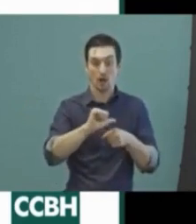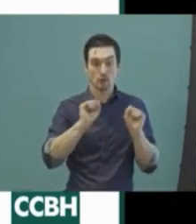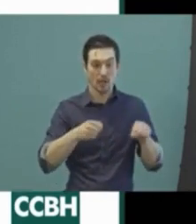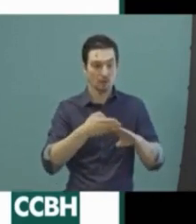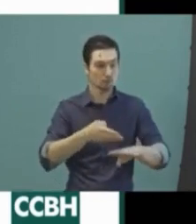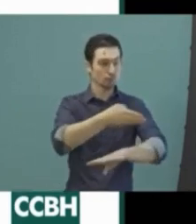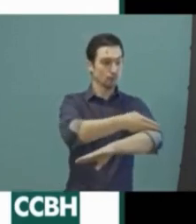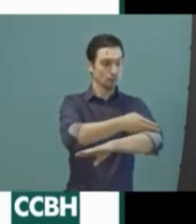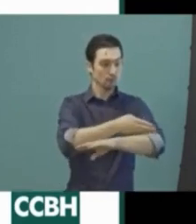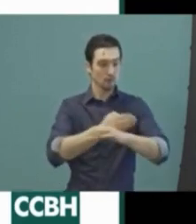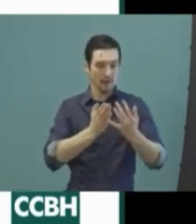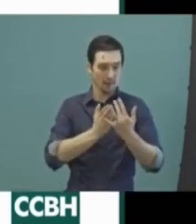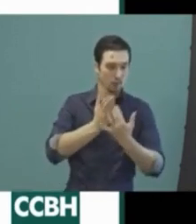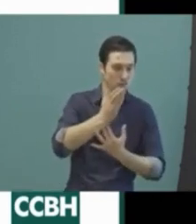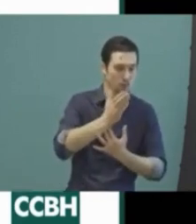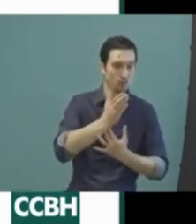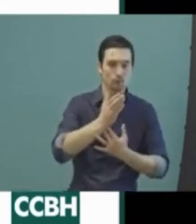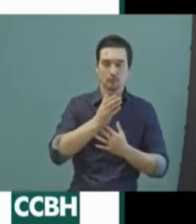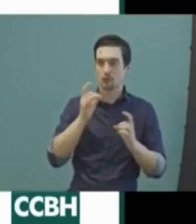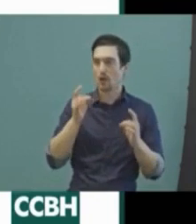this.